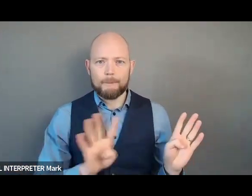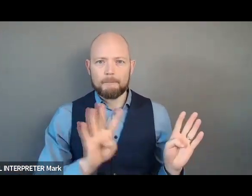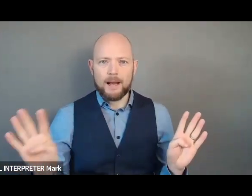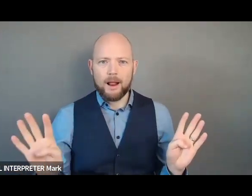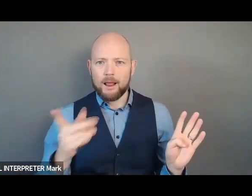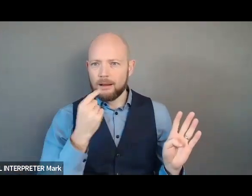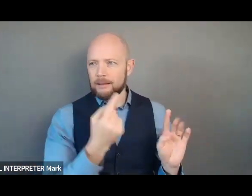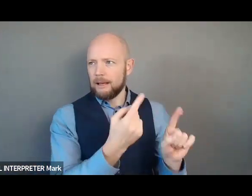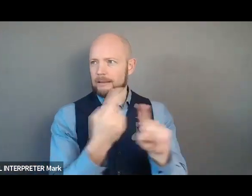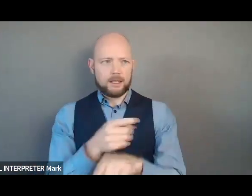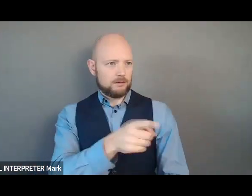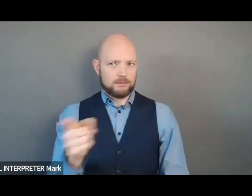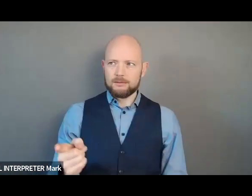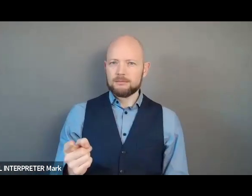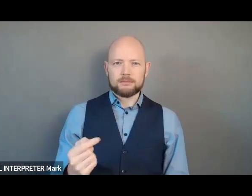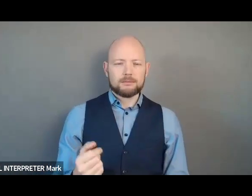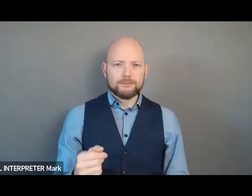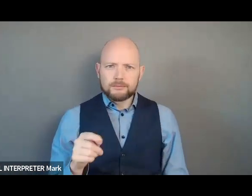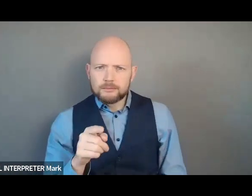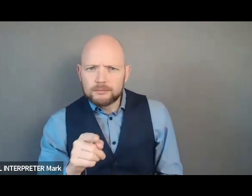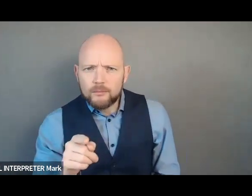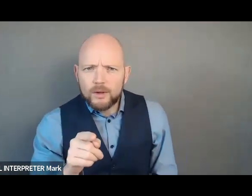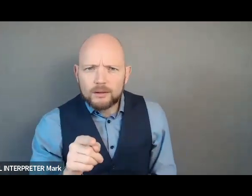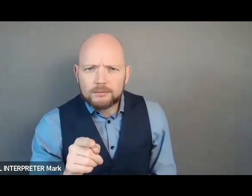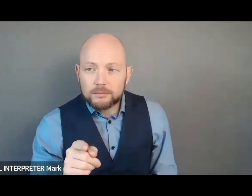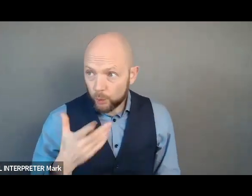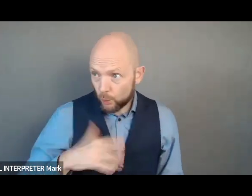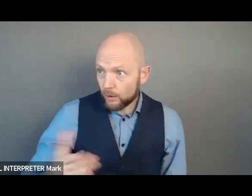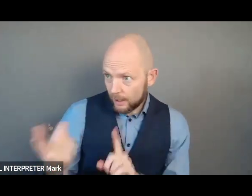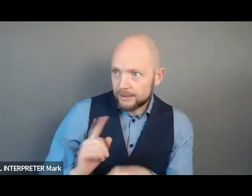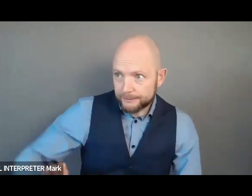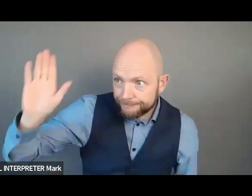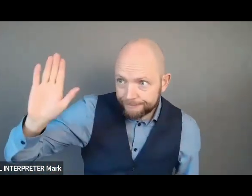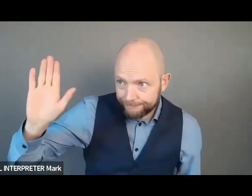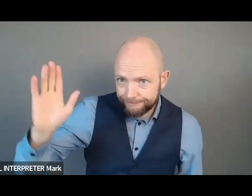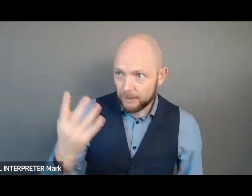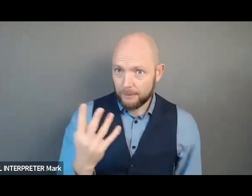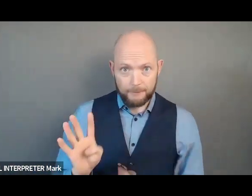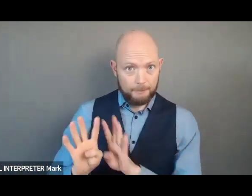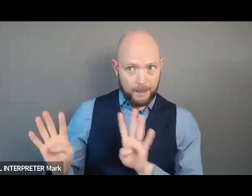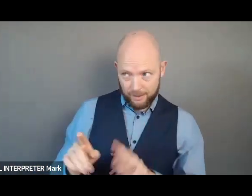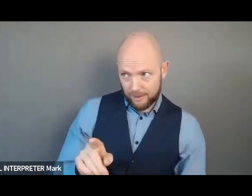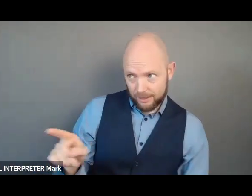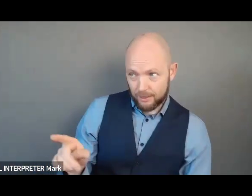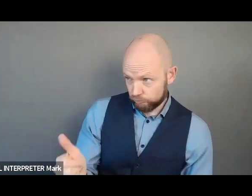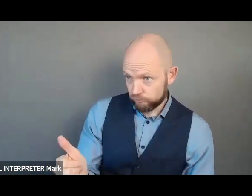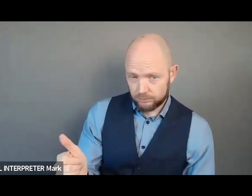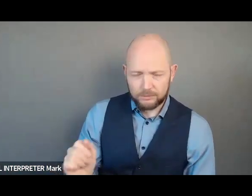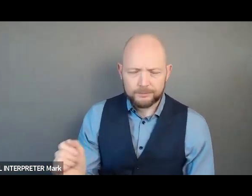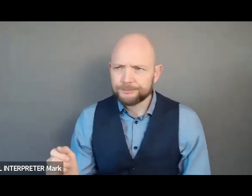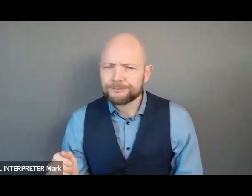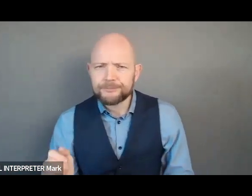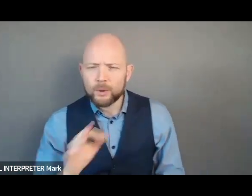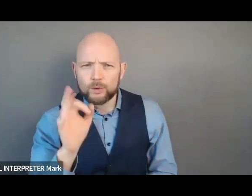looking for volunteers first of all. So just signal if you're willing to want to open a response to this